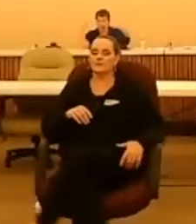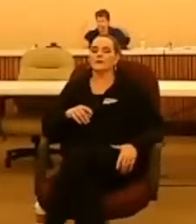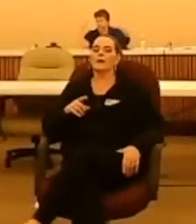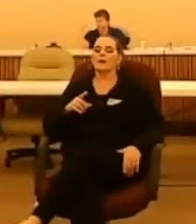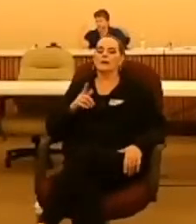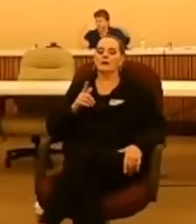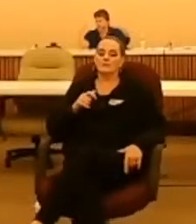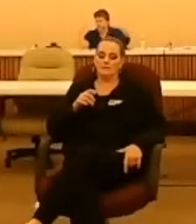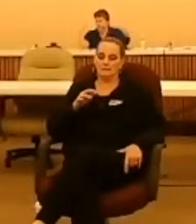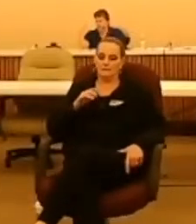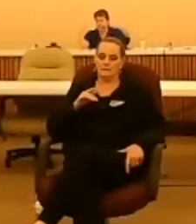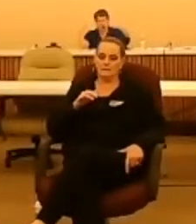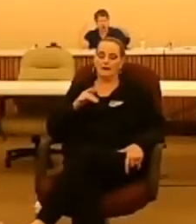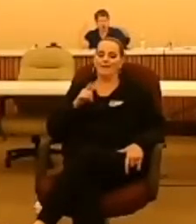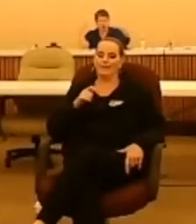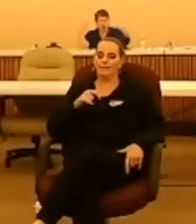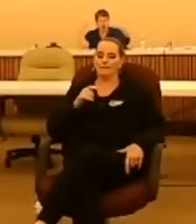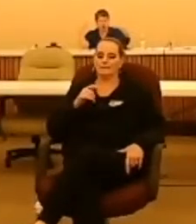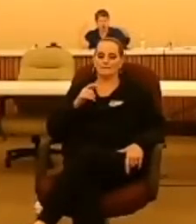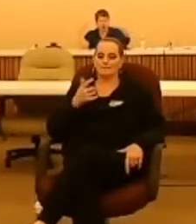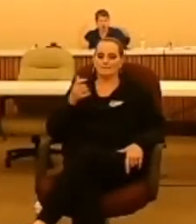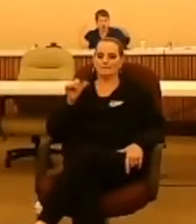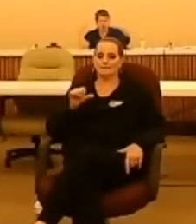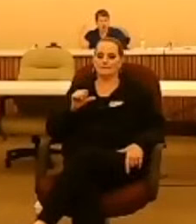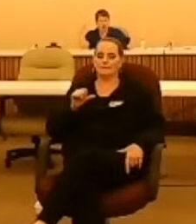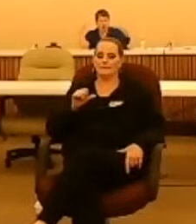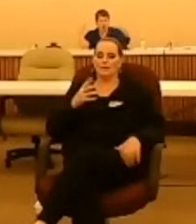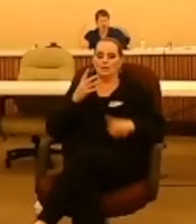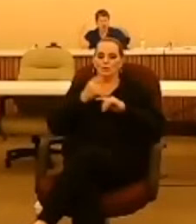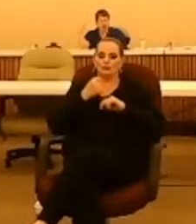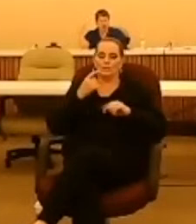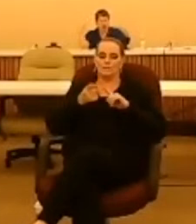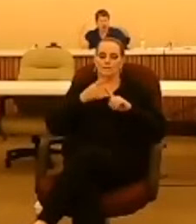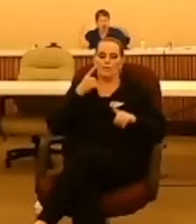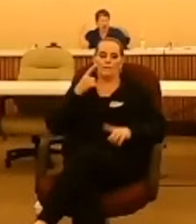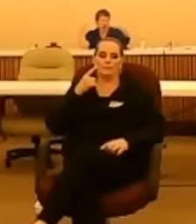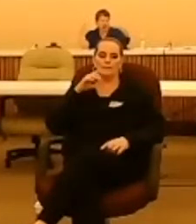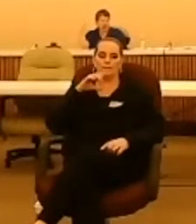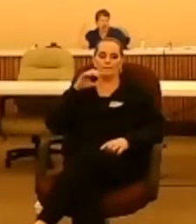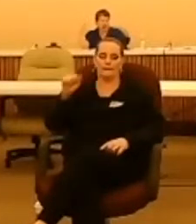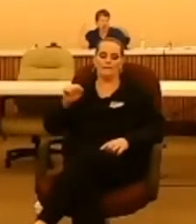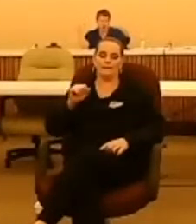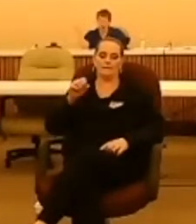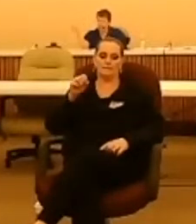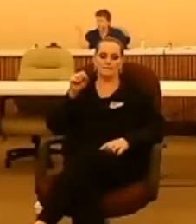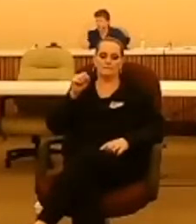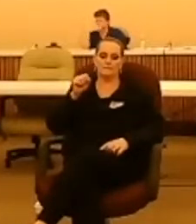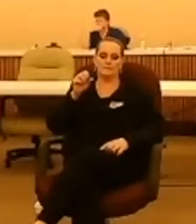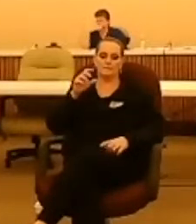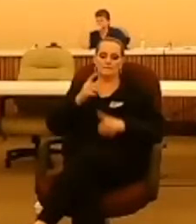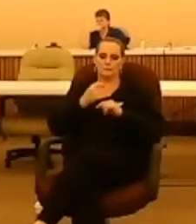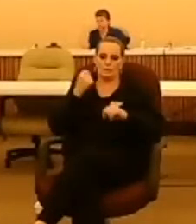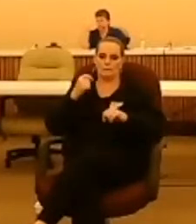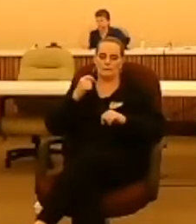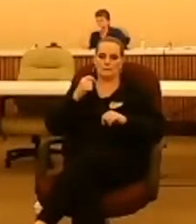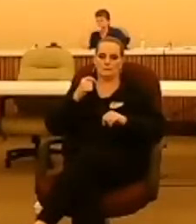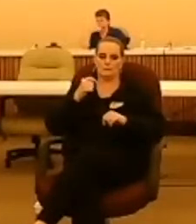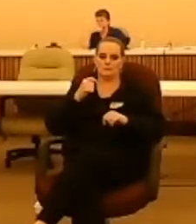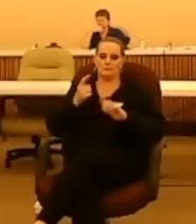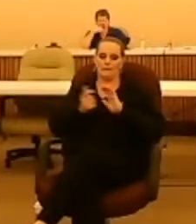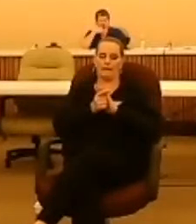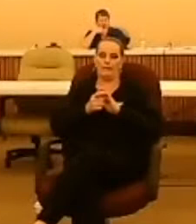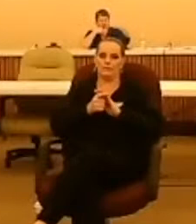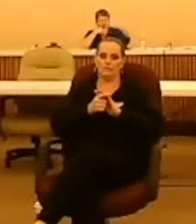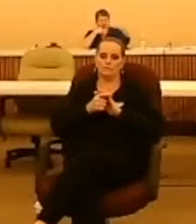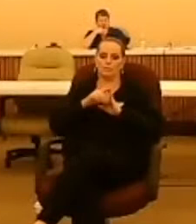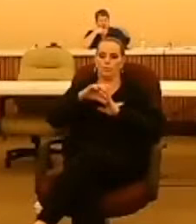must prohibit trucks from leaving out the southern entrance. We don't want trucks going out that way because it can create a